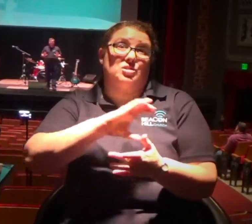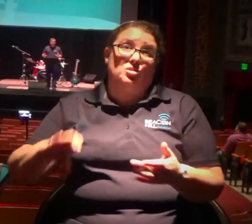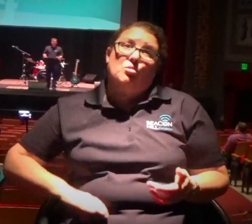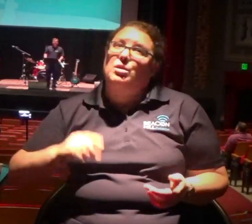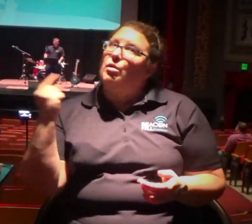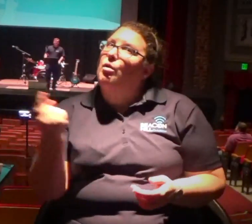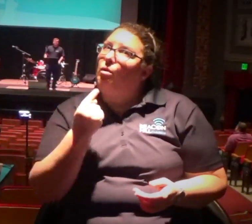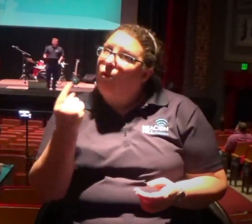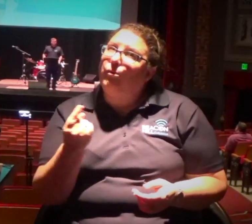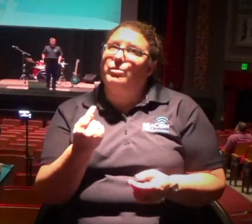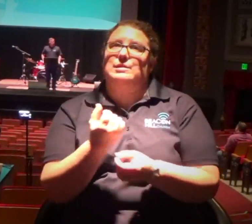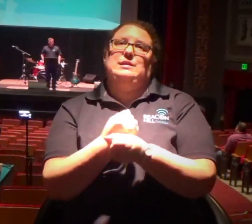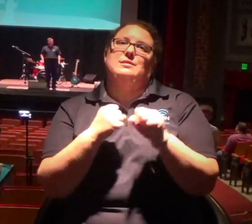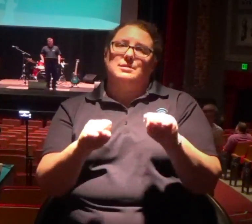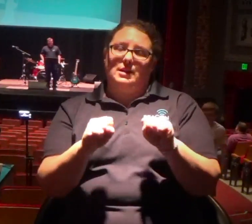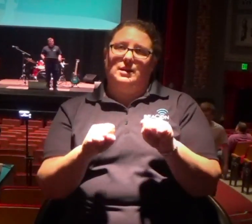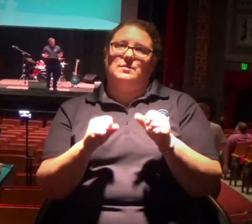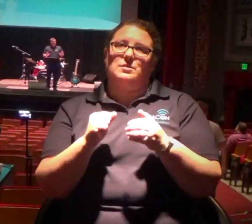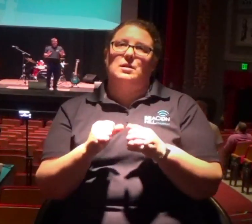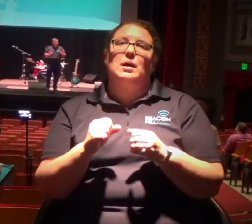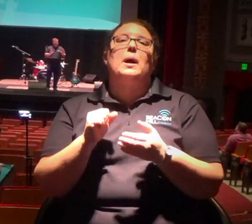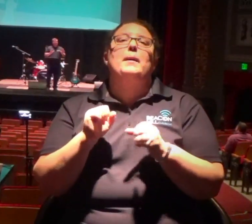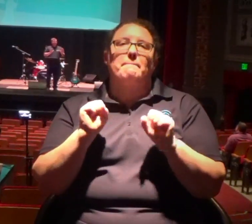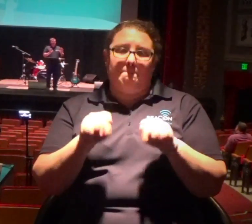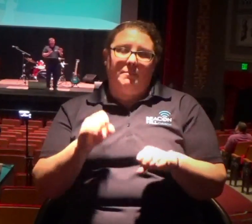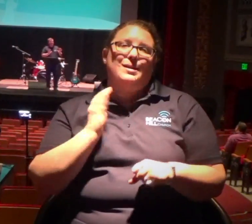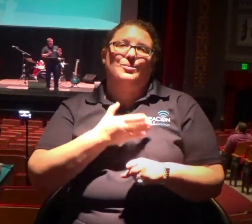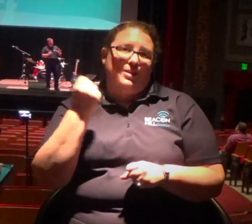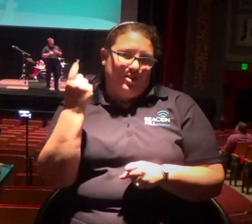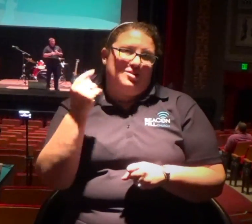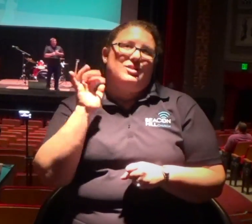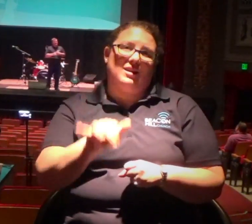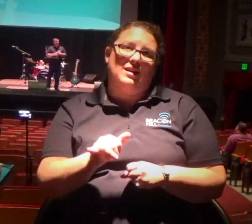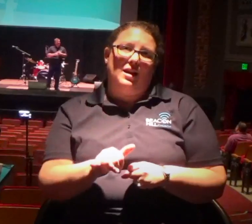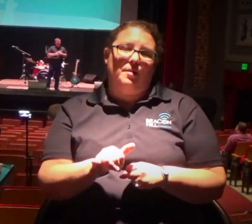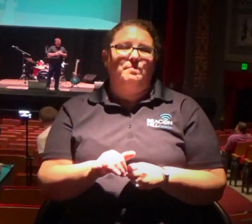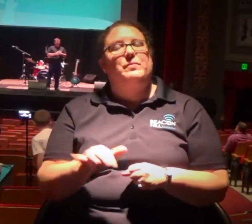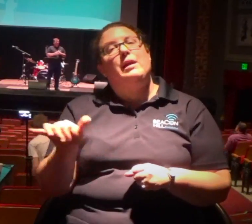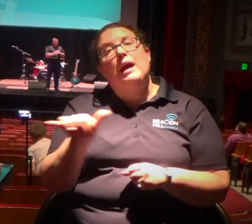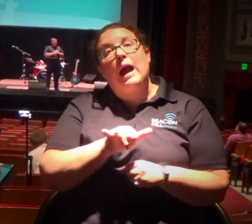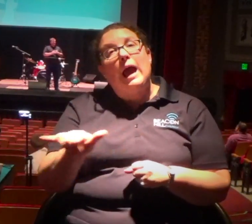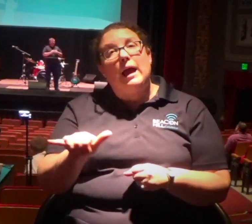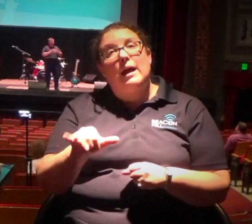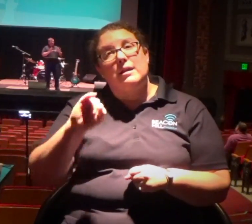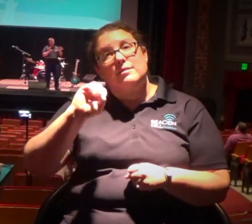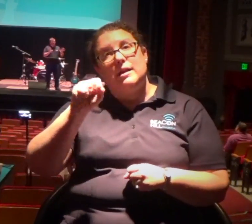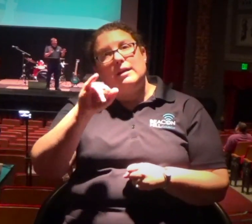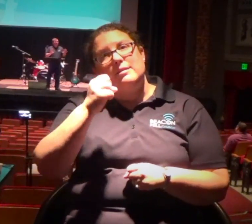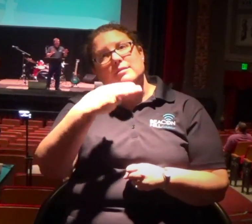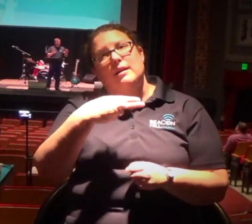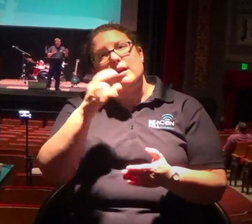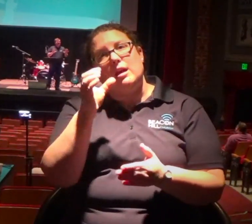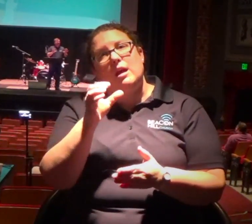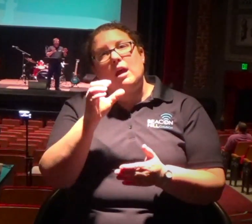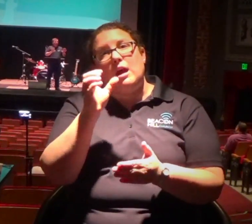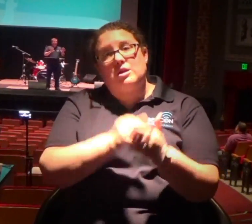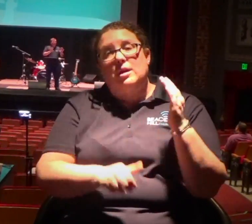understand this. As Isaiah chapter 52, verse 10 boldly proclaims that we